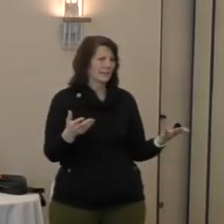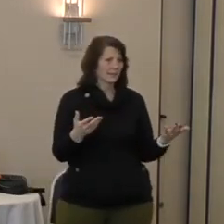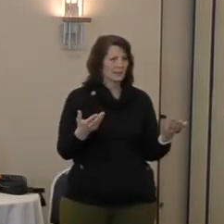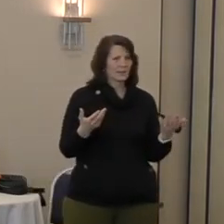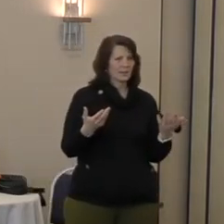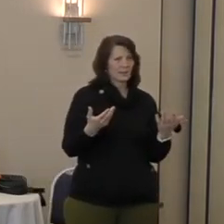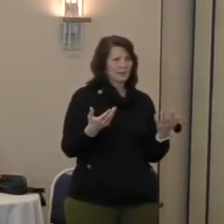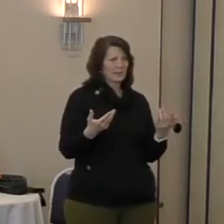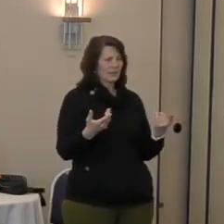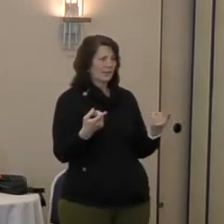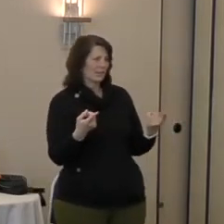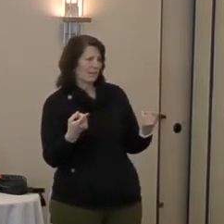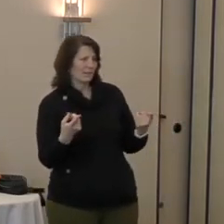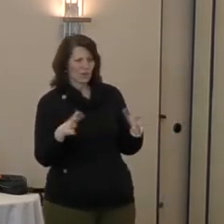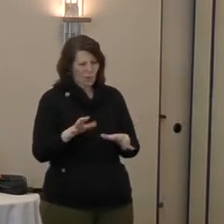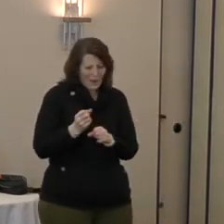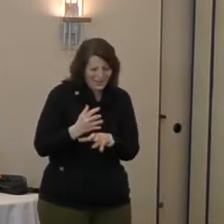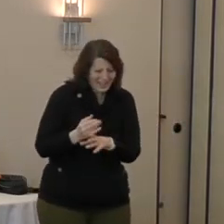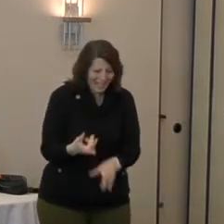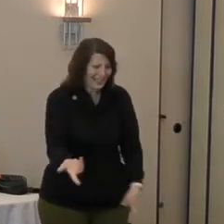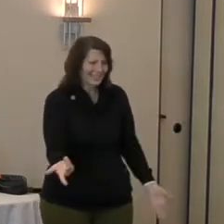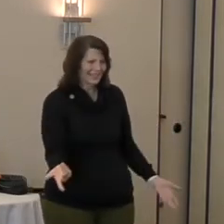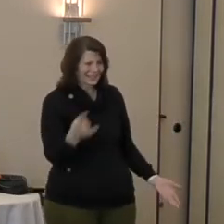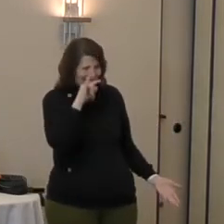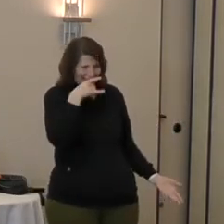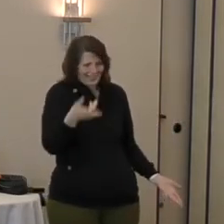yell at the kid. Like, everybody has to call on, right?